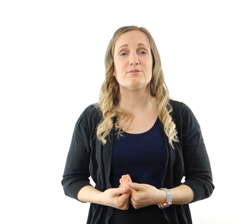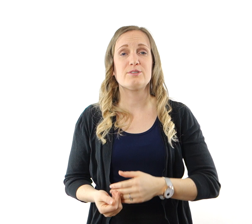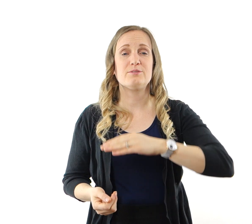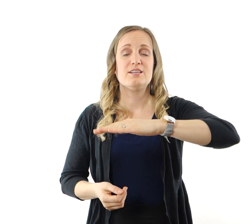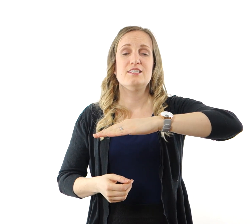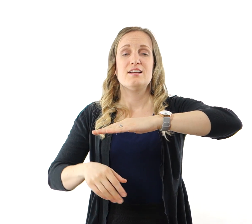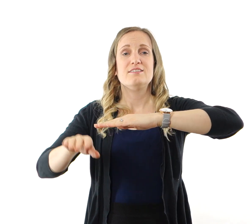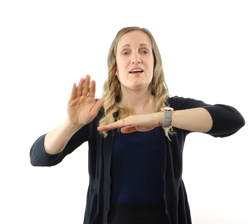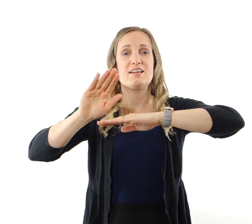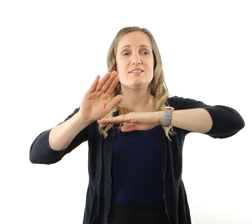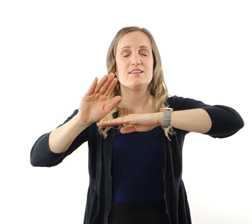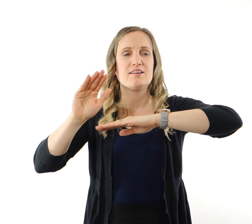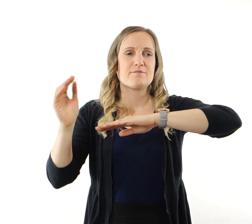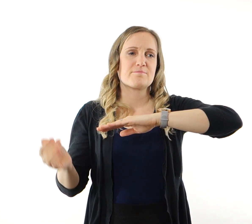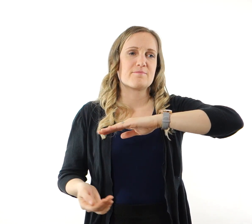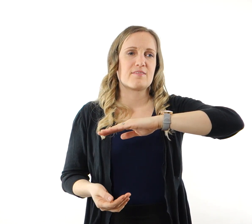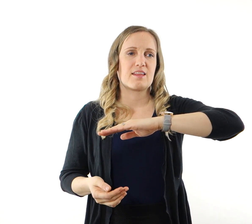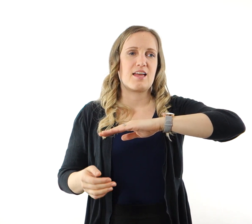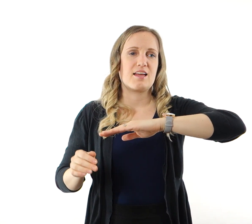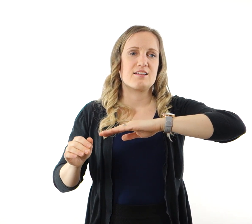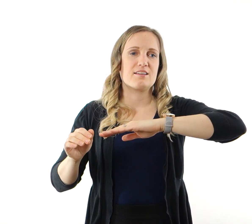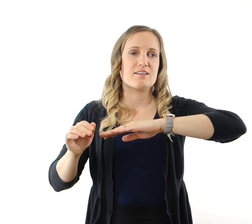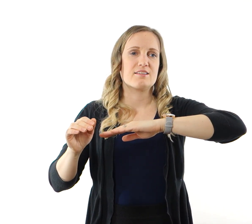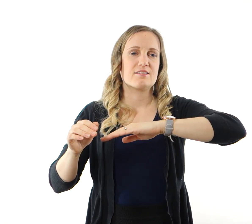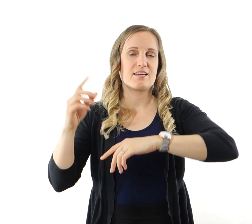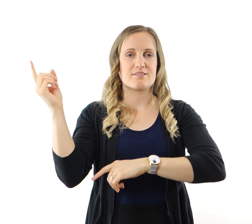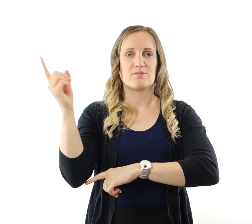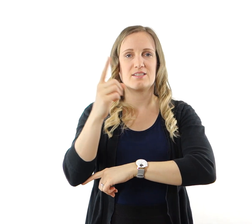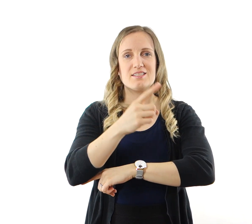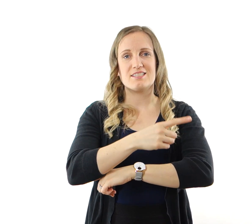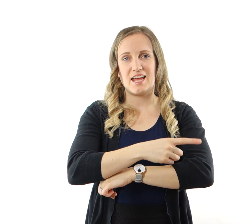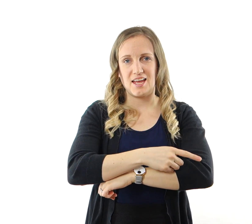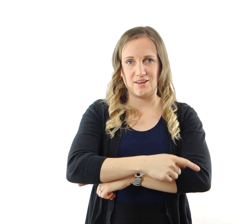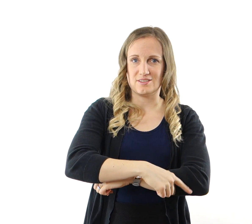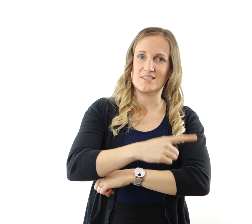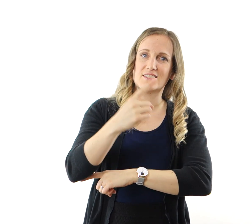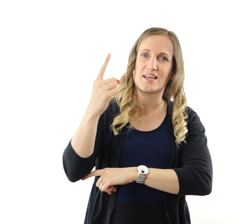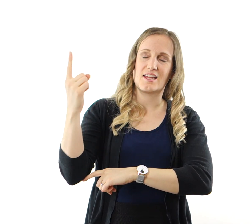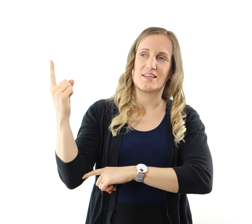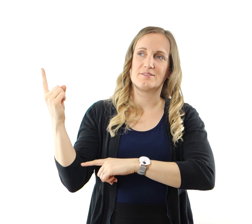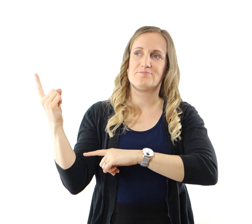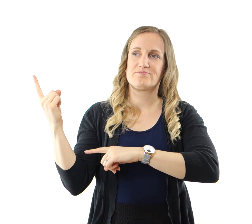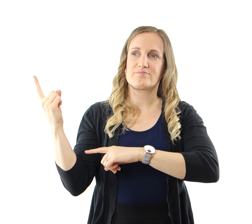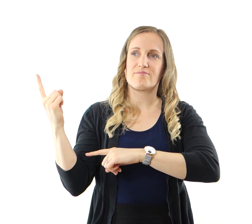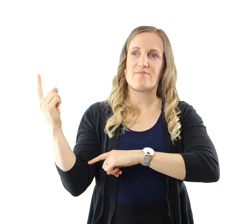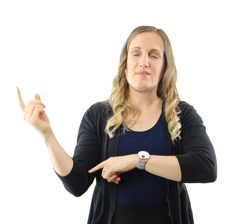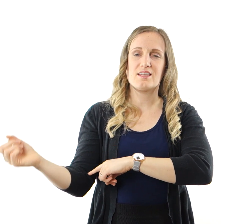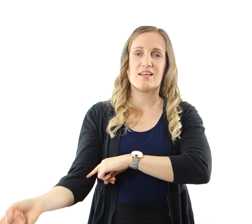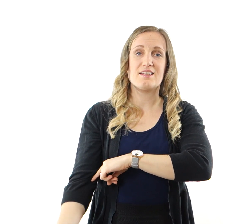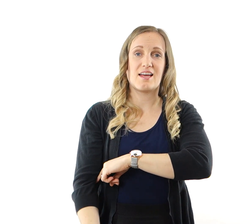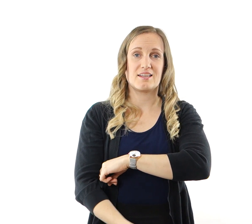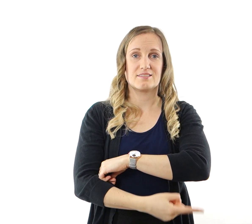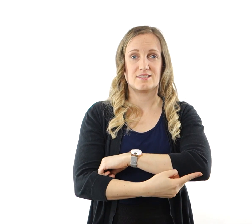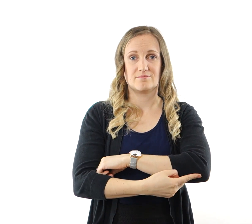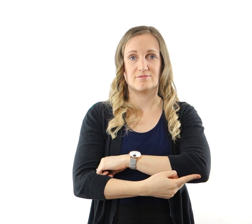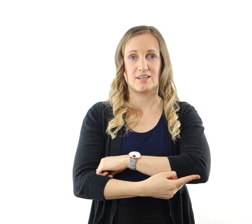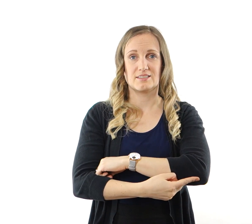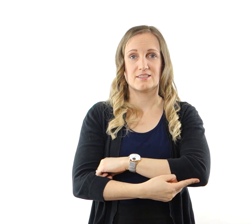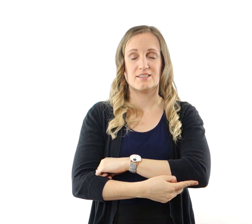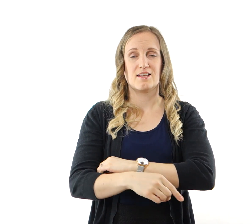through, night, and so this is day, and then night, right? So